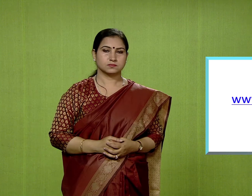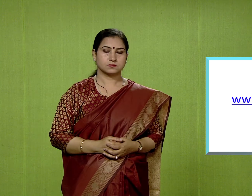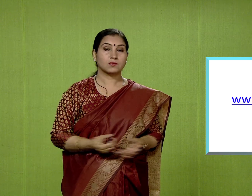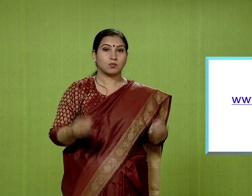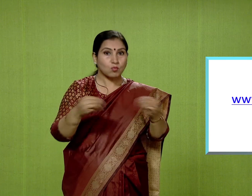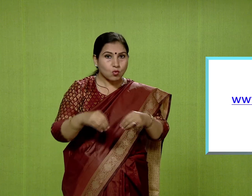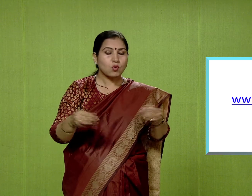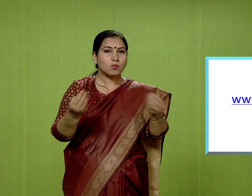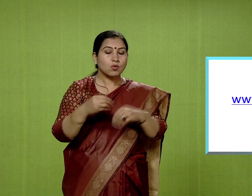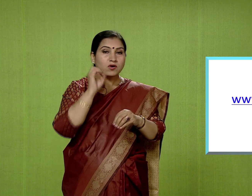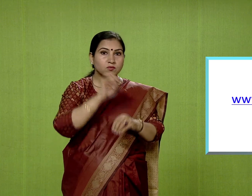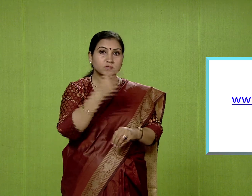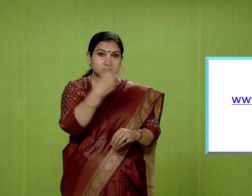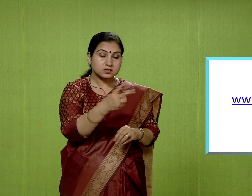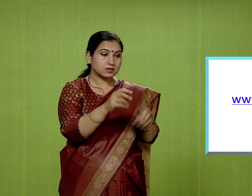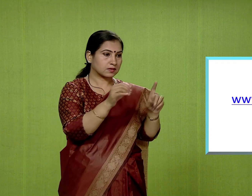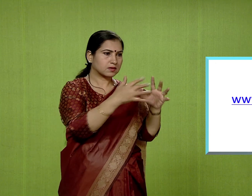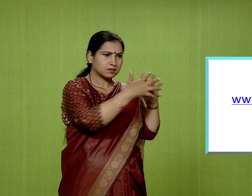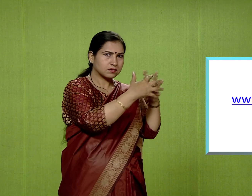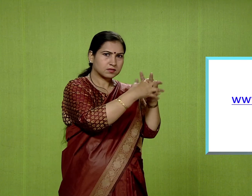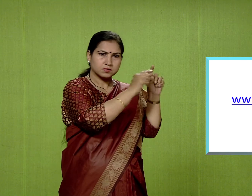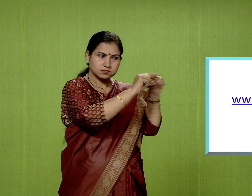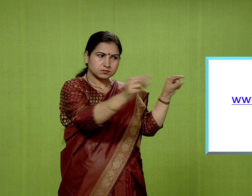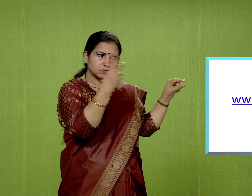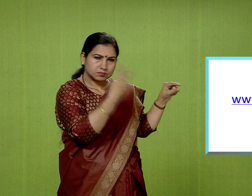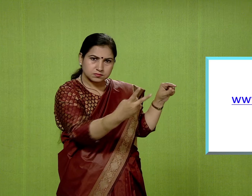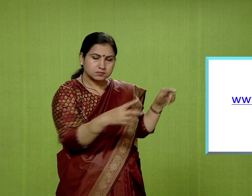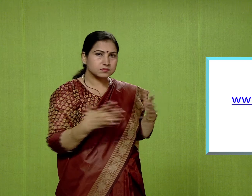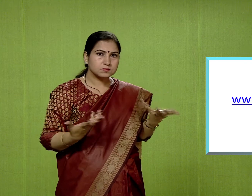For more information, you can visit our website